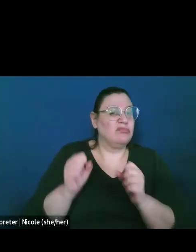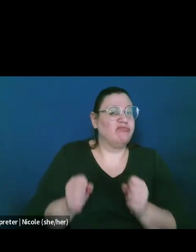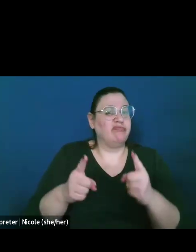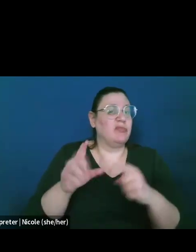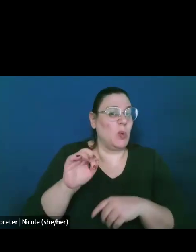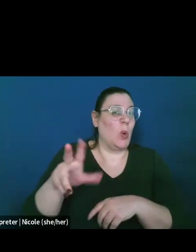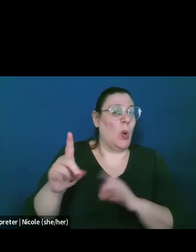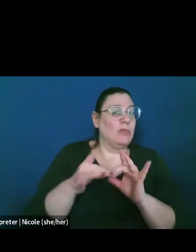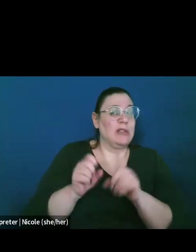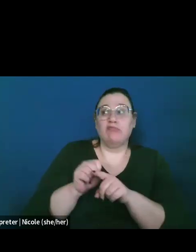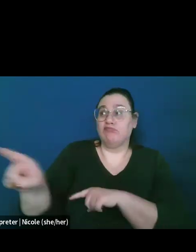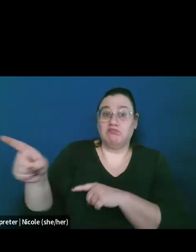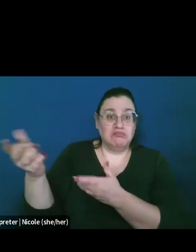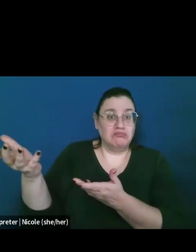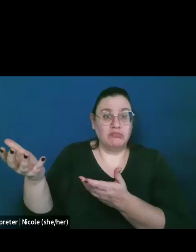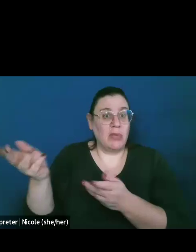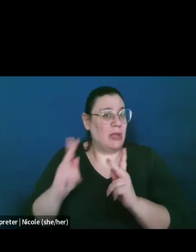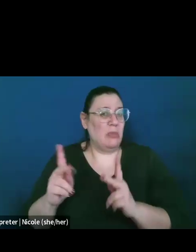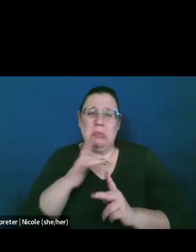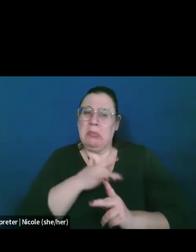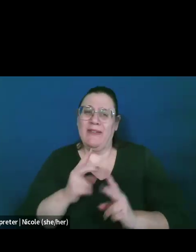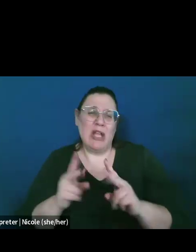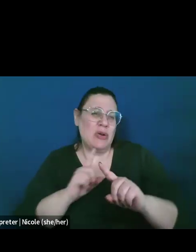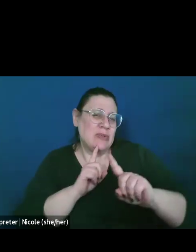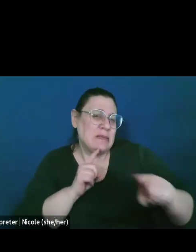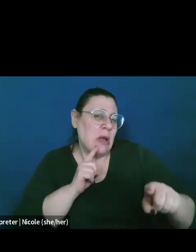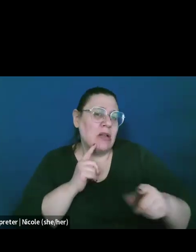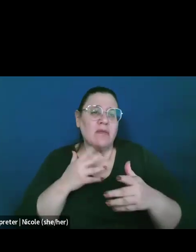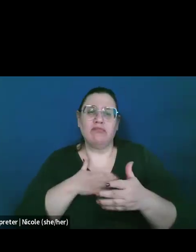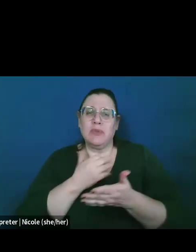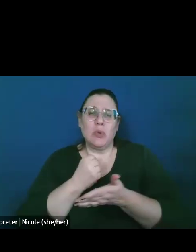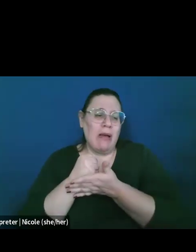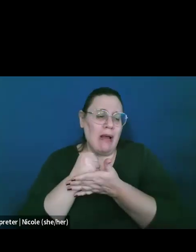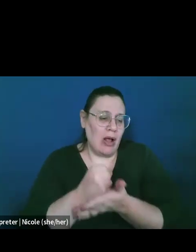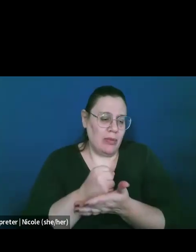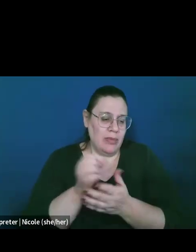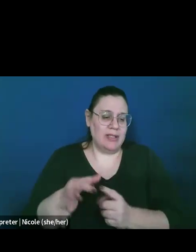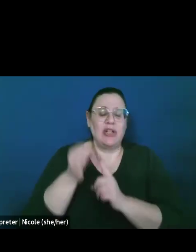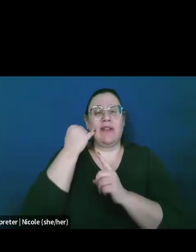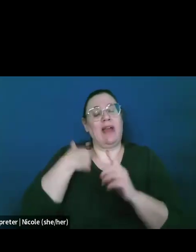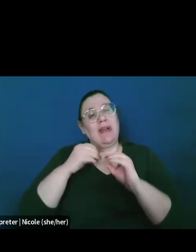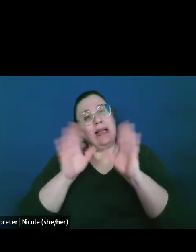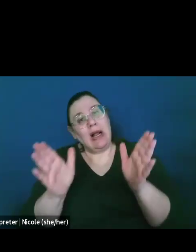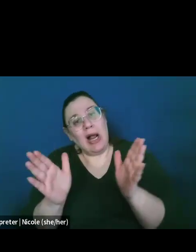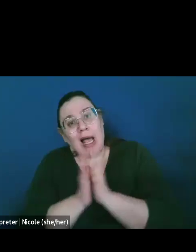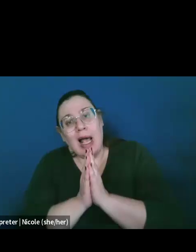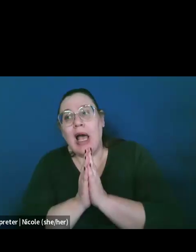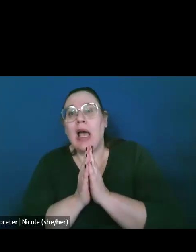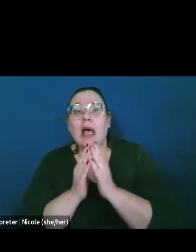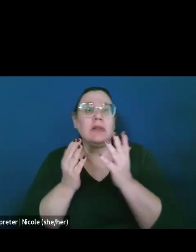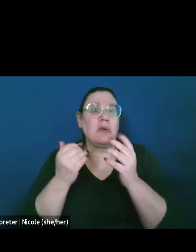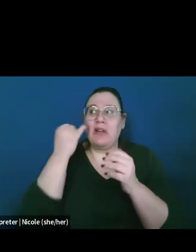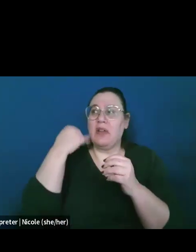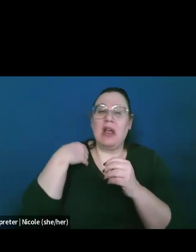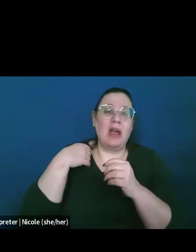most part, that's the thing. I think people are really responsive and want to help, especially if you have like a very clear ask or you want to have 20 minutes and